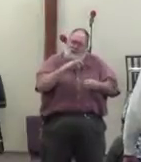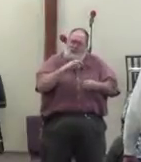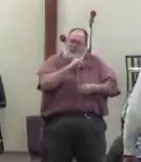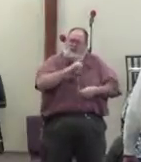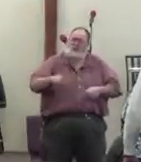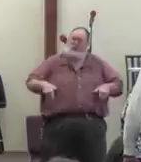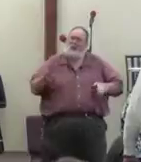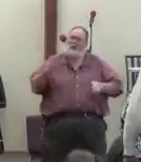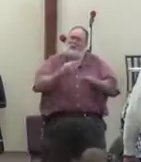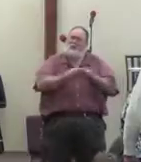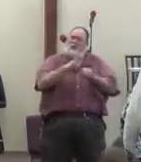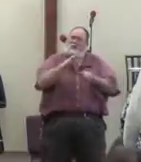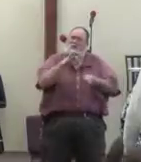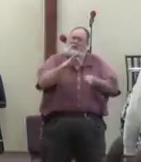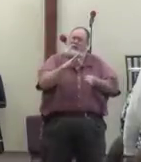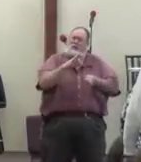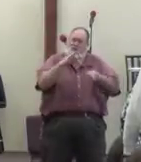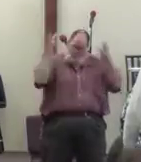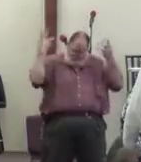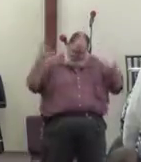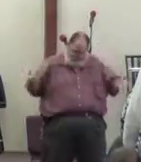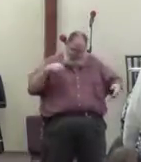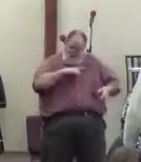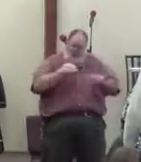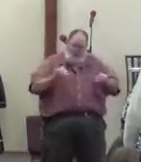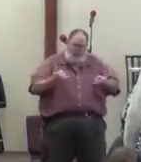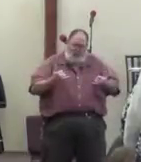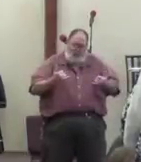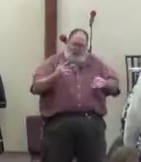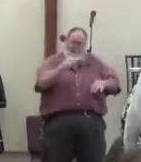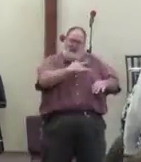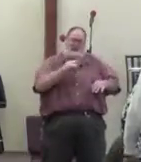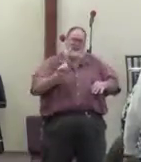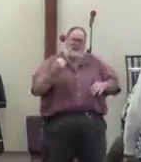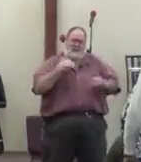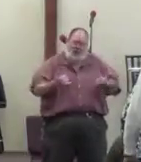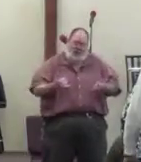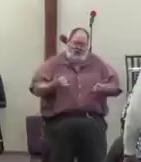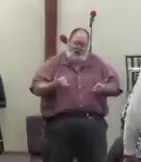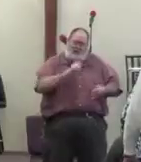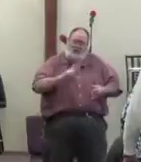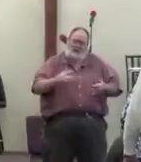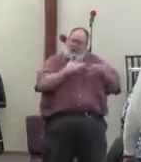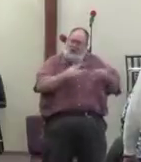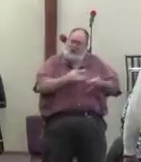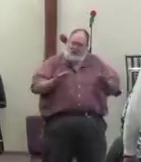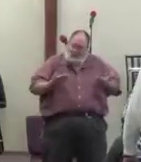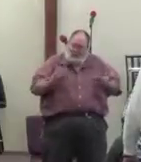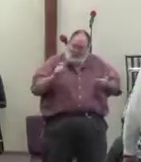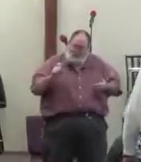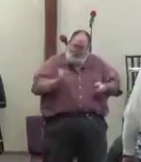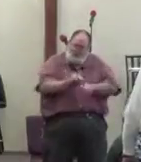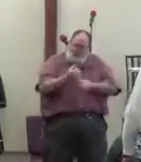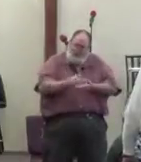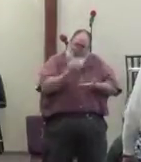Lord, let your Holy Spirit fall down on us today and touch us right where we're at. Lord, there are hearts in here that need to be